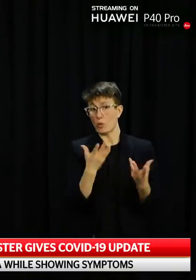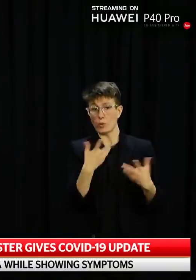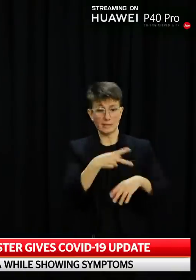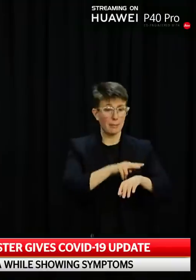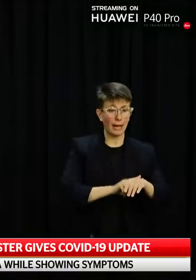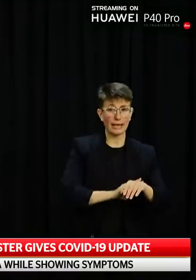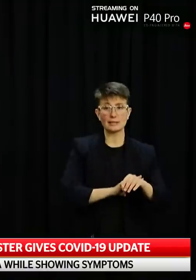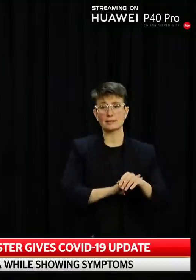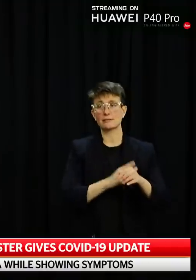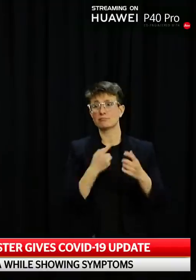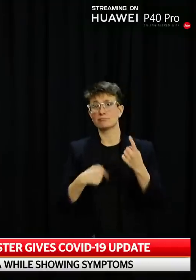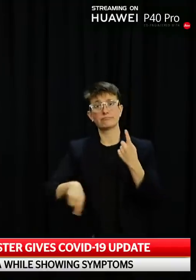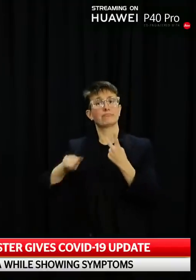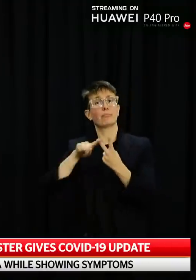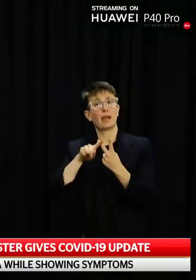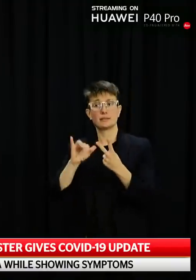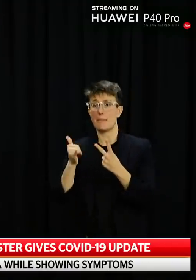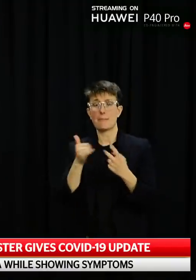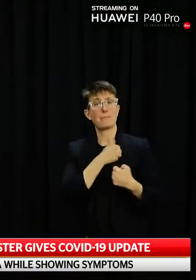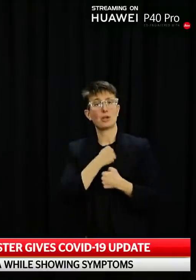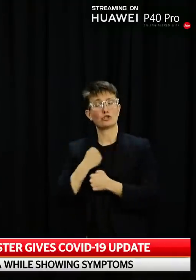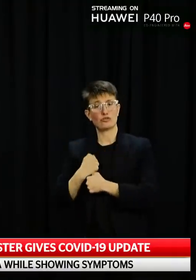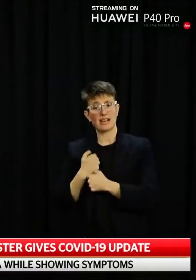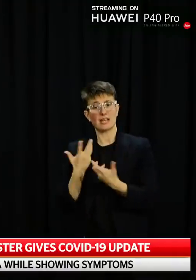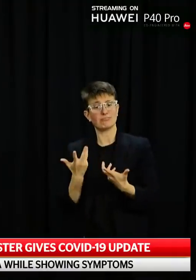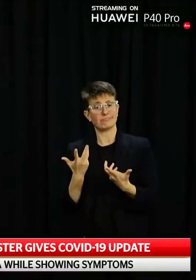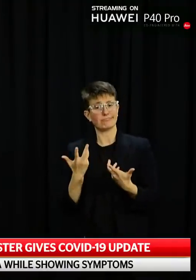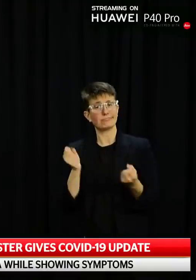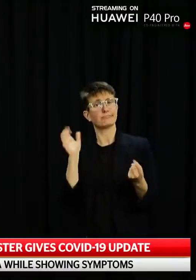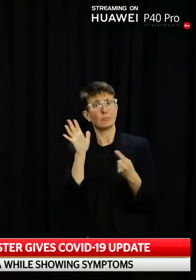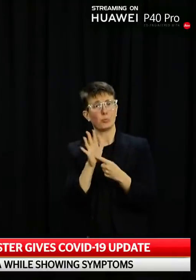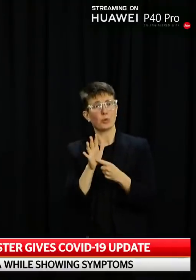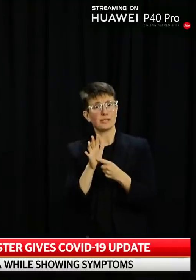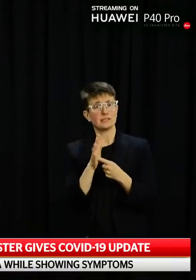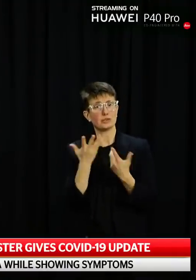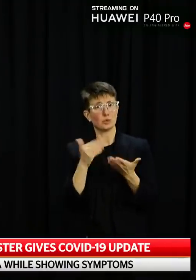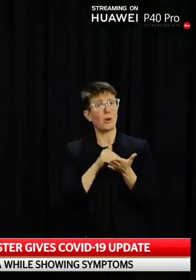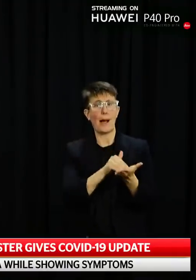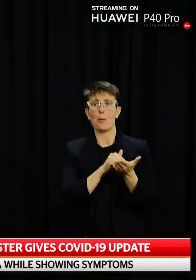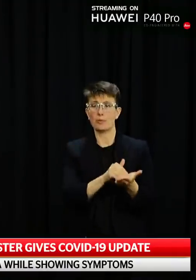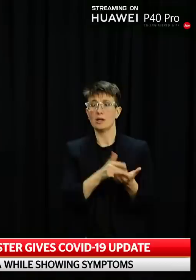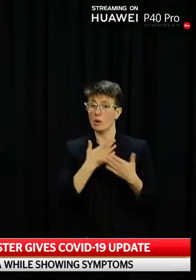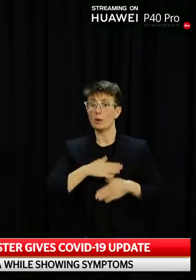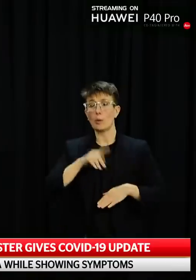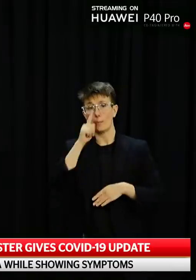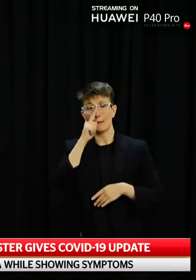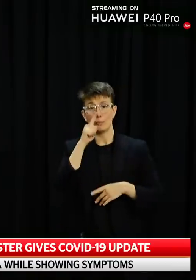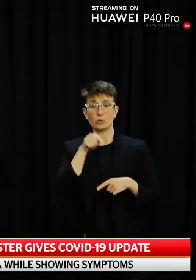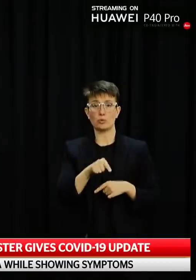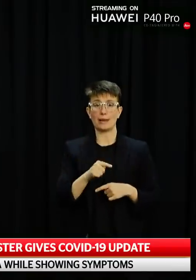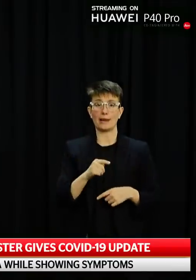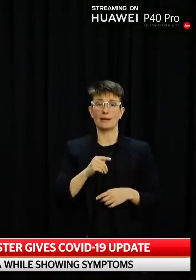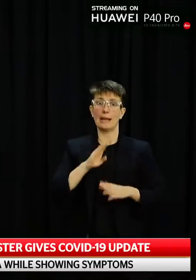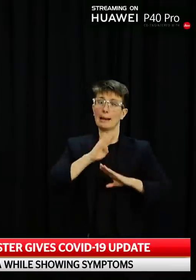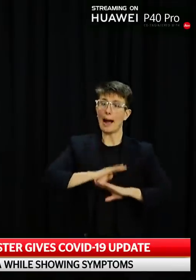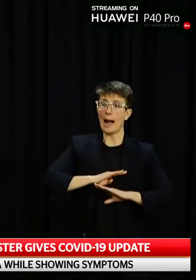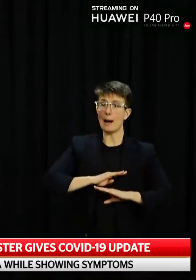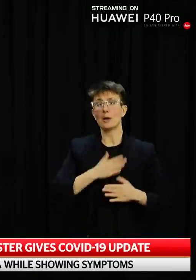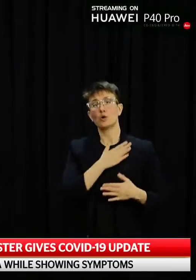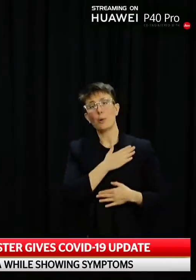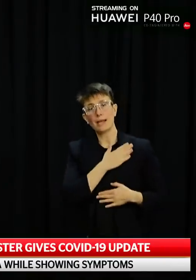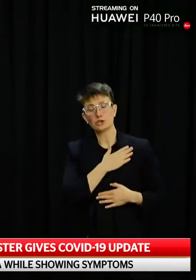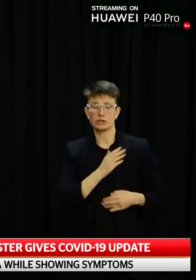police, and we would expect all people to operate the same way as us. Calm, compassionate, confident are the 3 words that we've used to describe